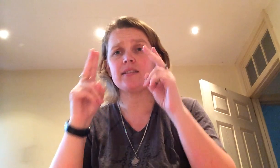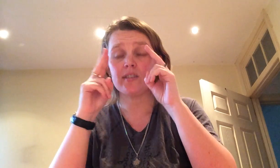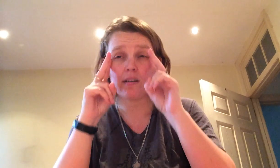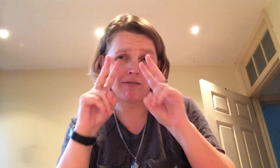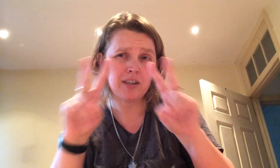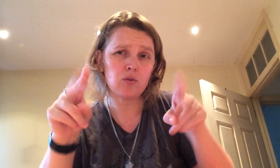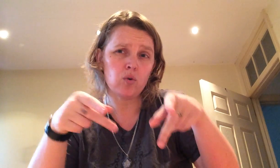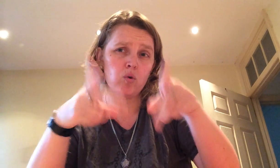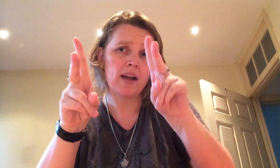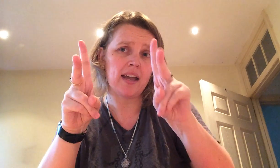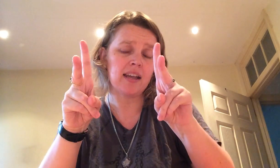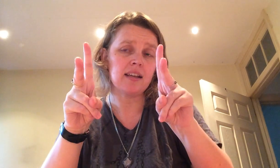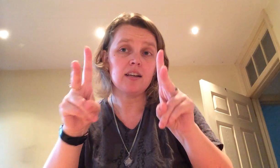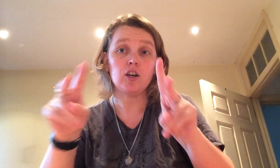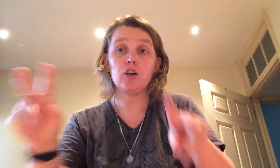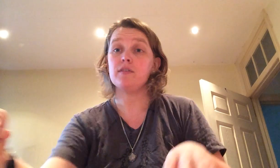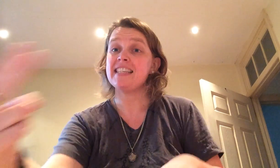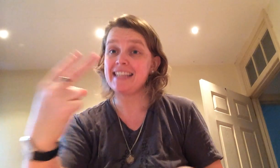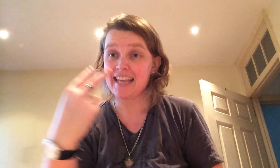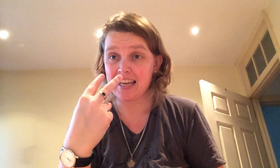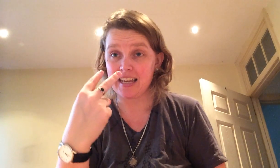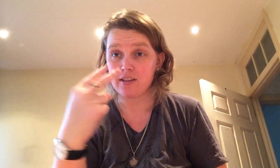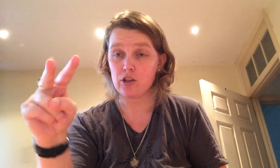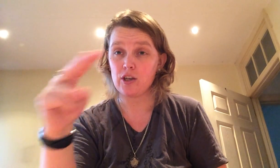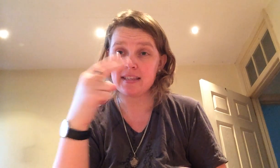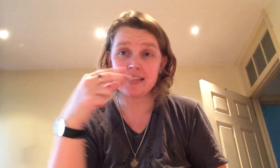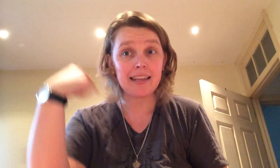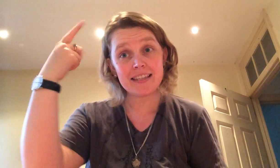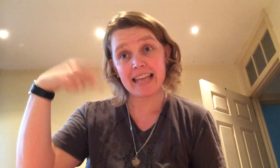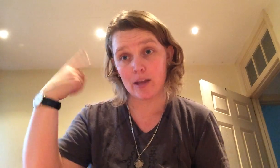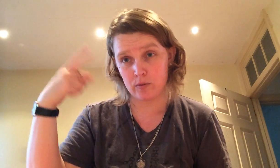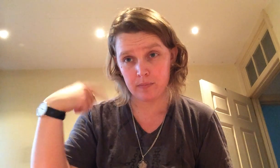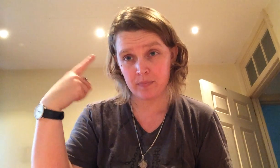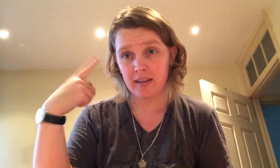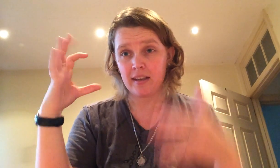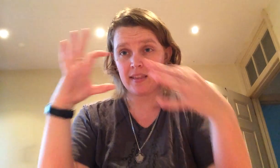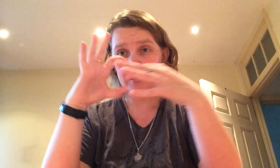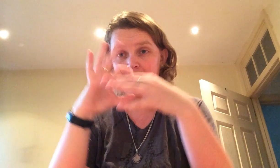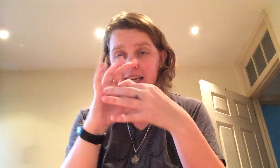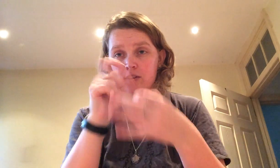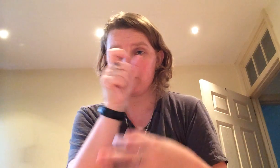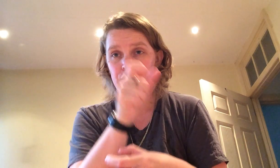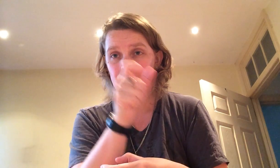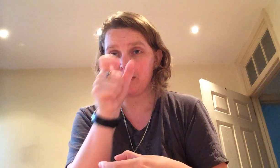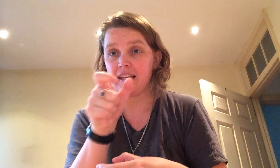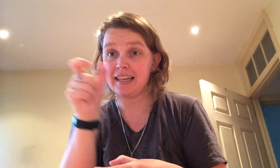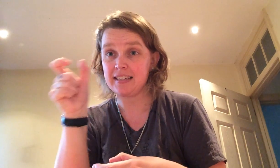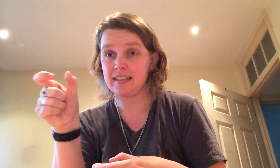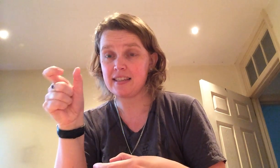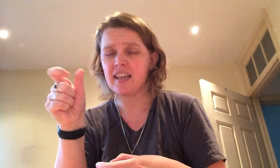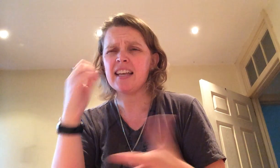just a visual way of seeing, so you can see the sounds that are linked to the letters. It's